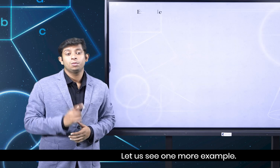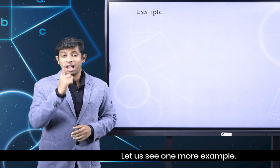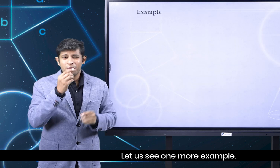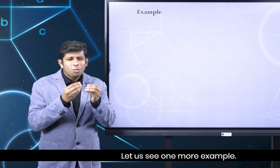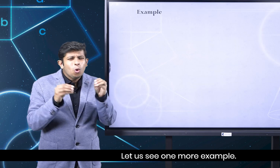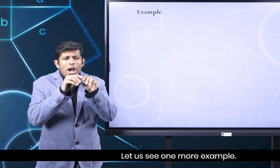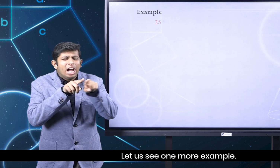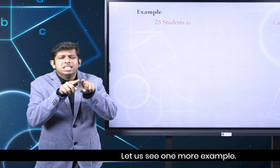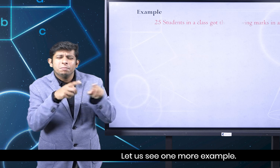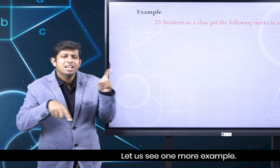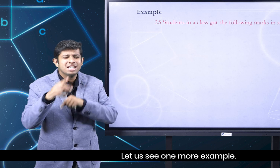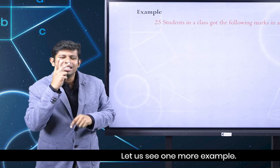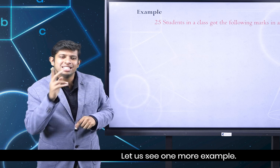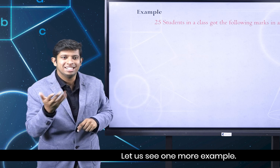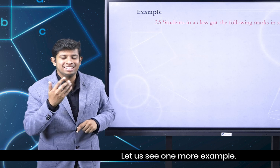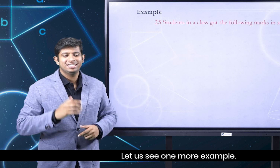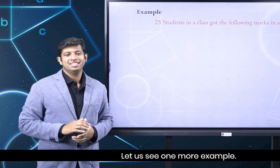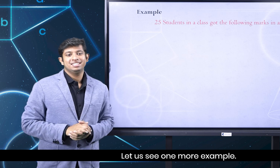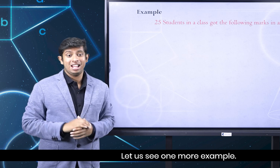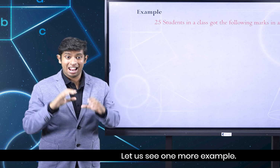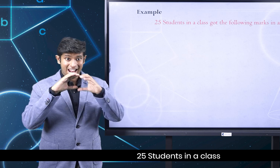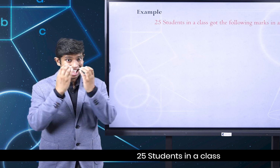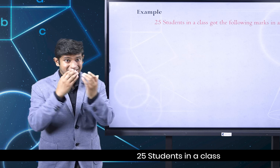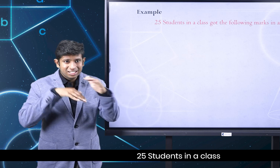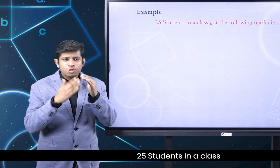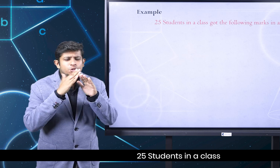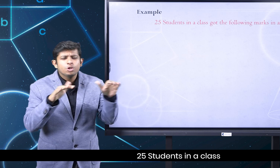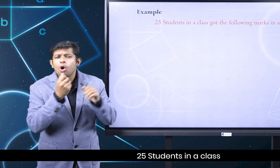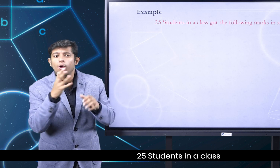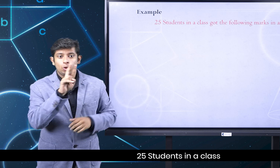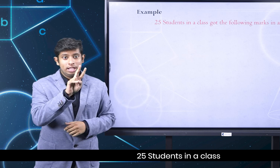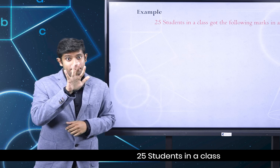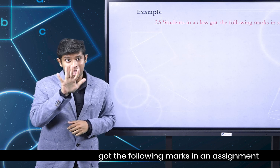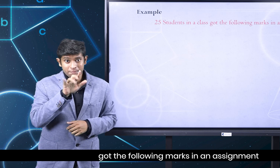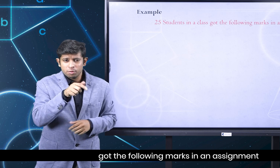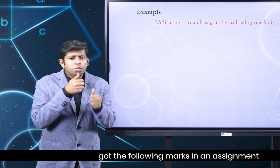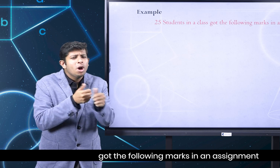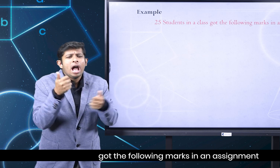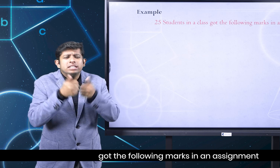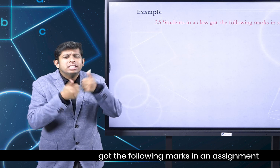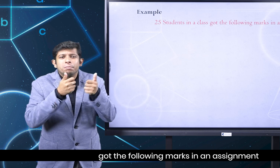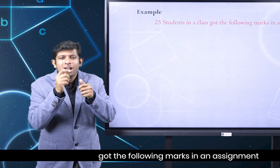Let us see one more example. 25 students in a class got the following marks in an